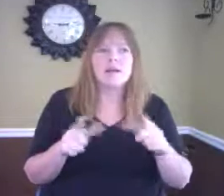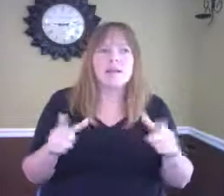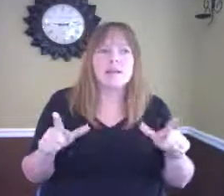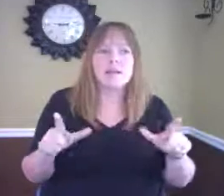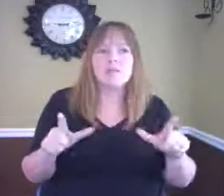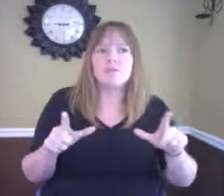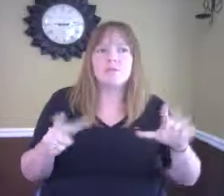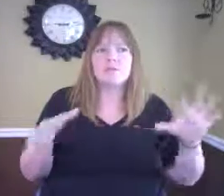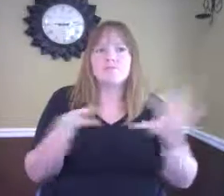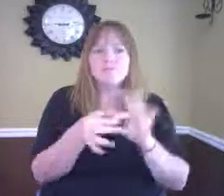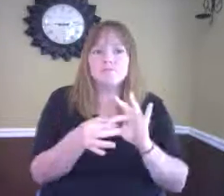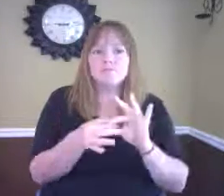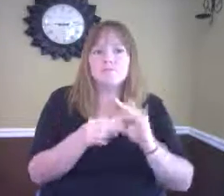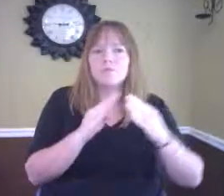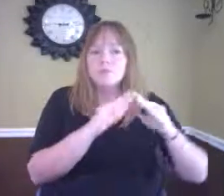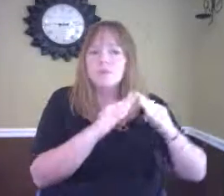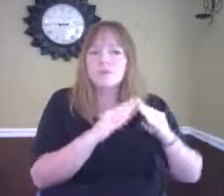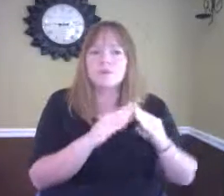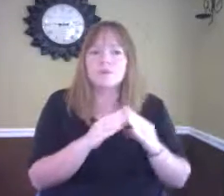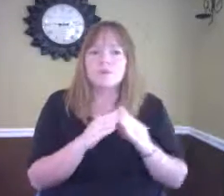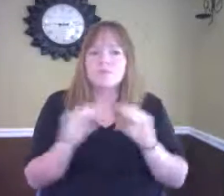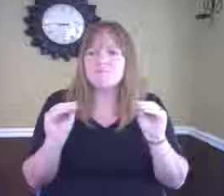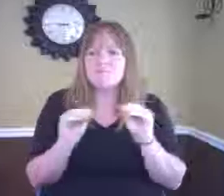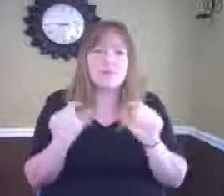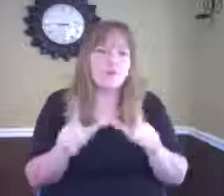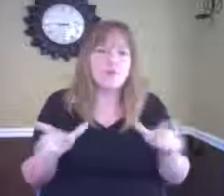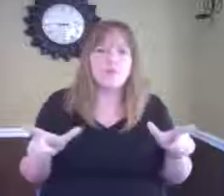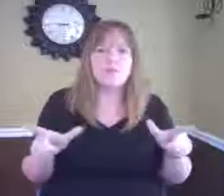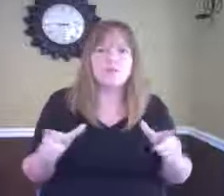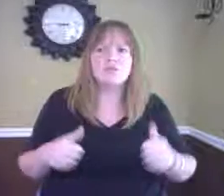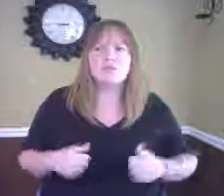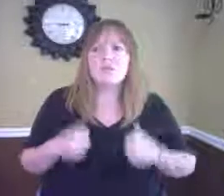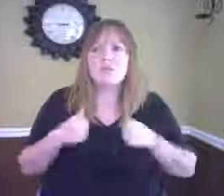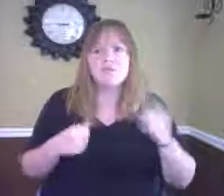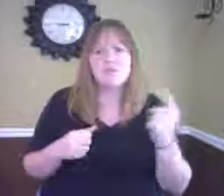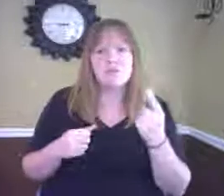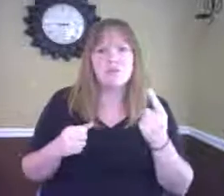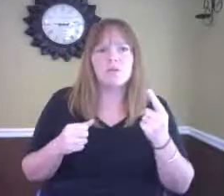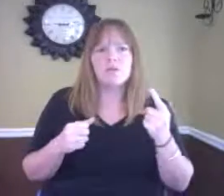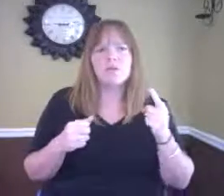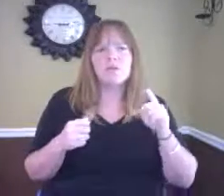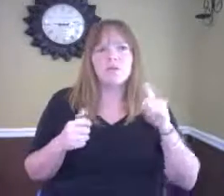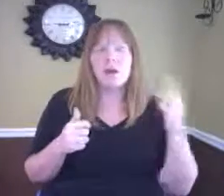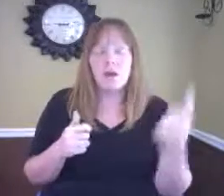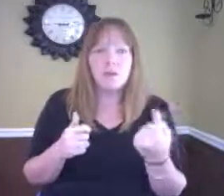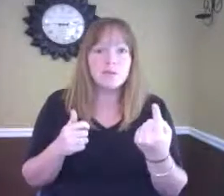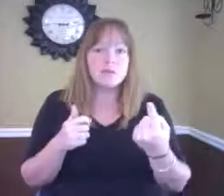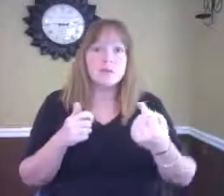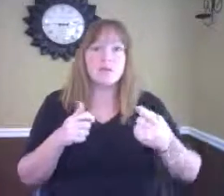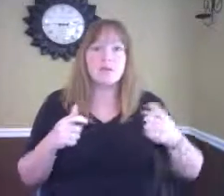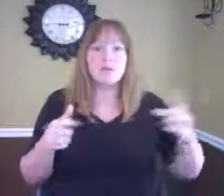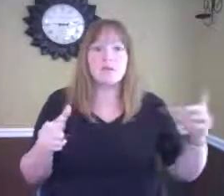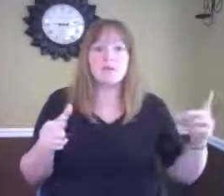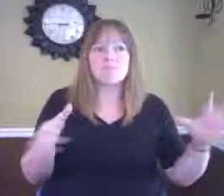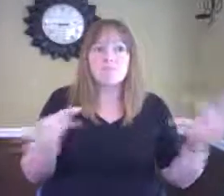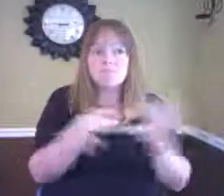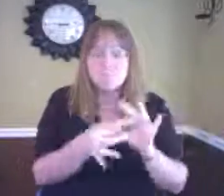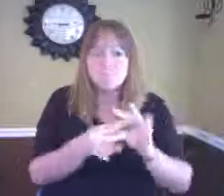exists just by itself. There's always going to be a community attached to it and a culture attached to it by those who speak